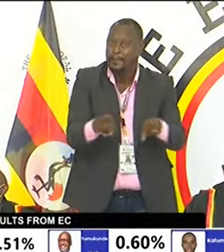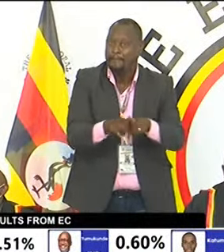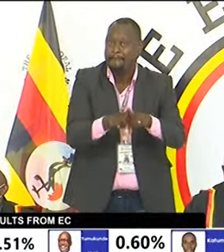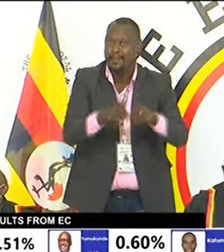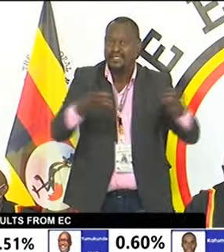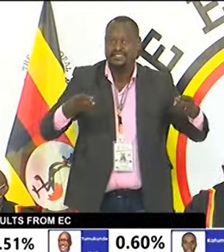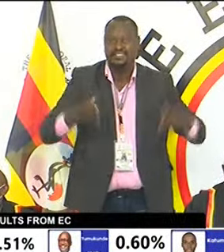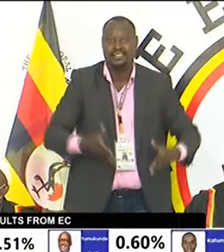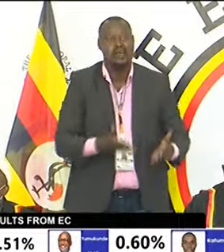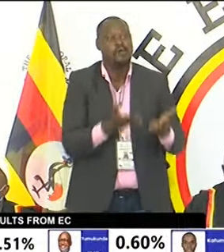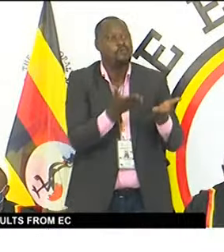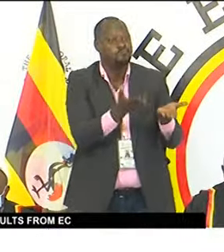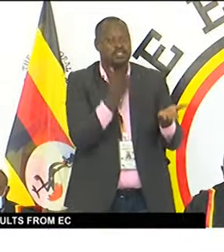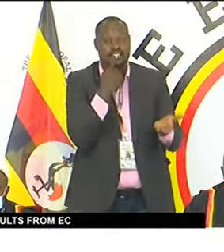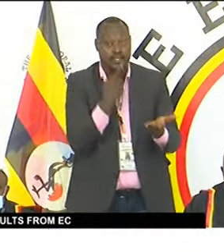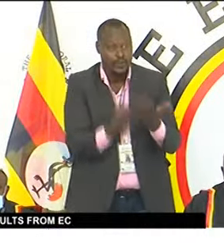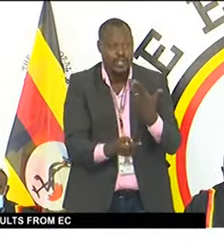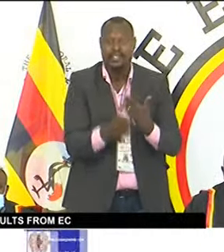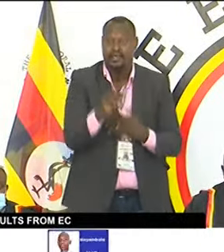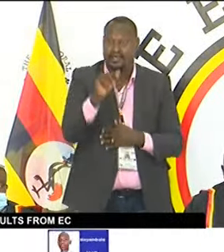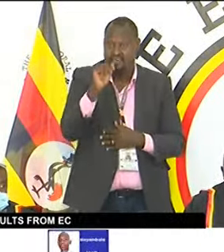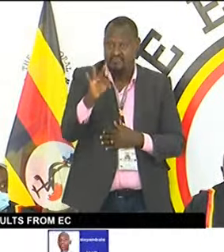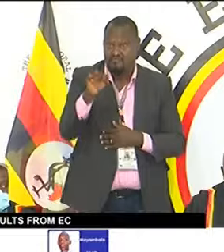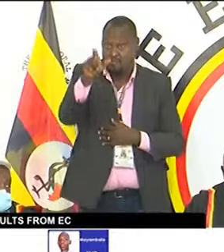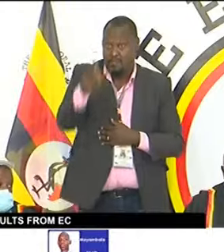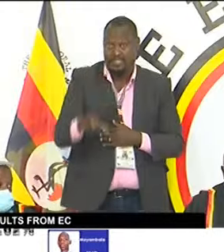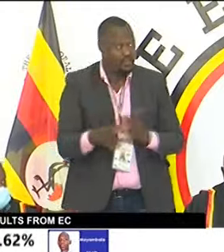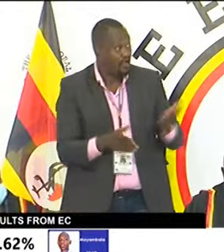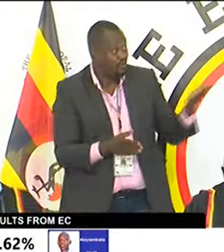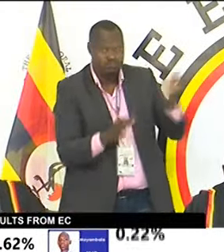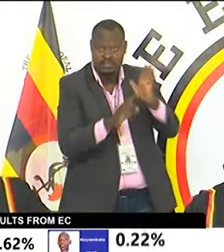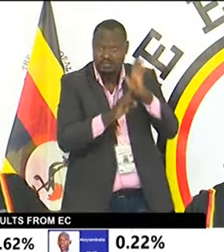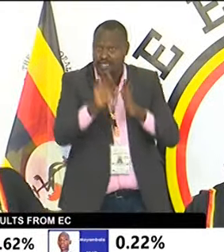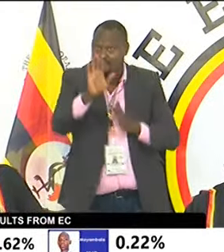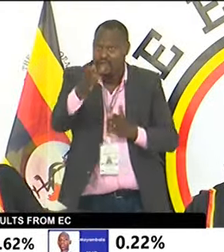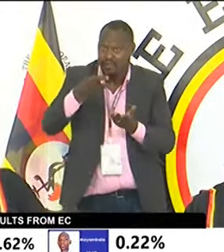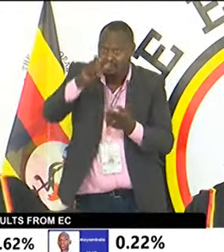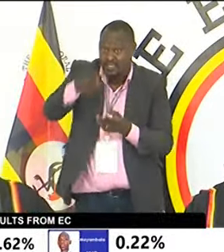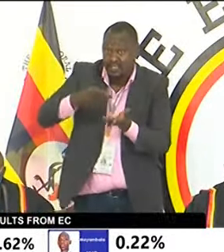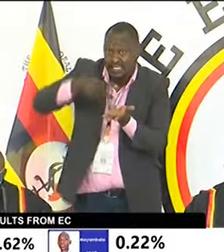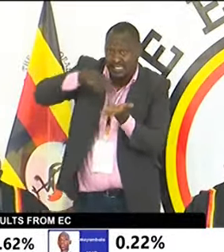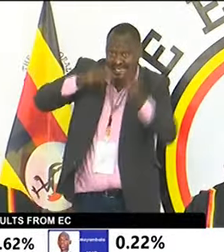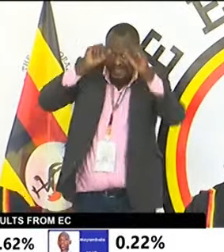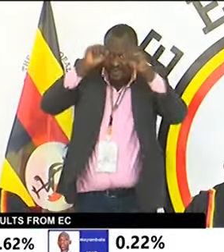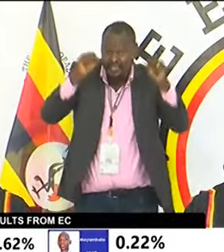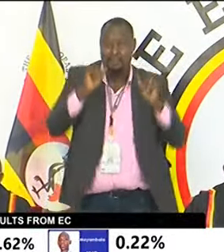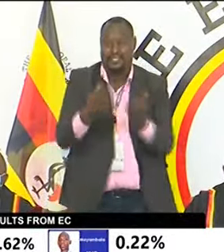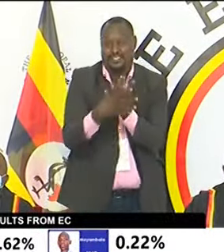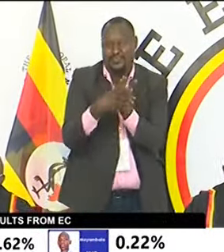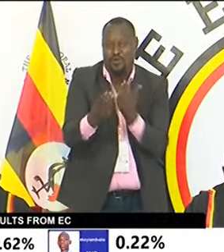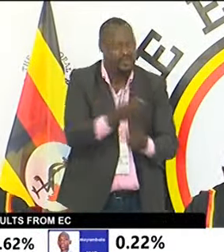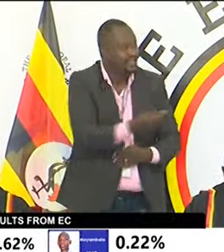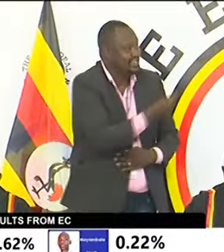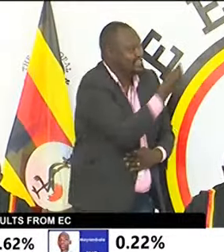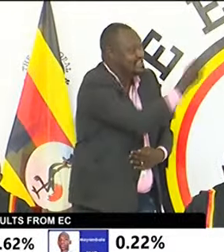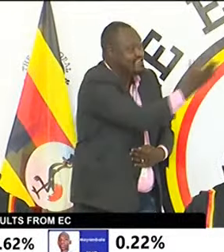an agent of each candidate a copy of that form. It's not